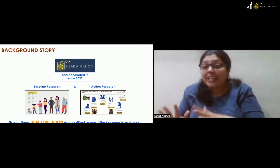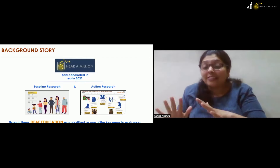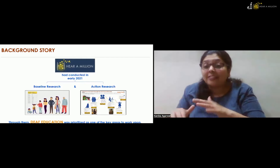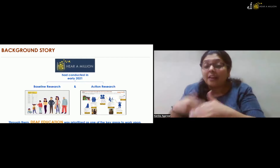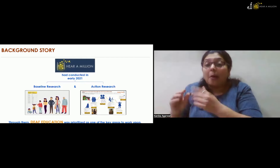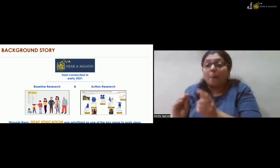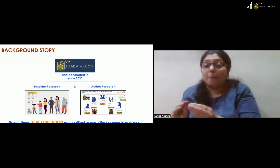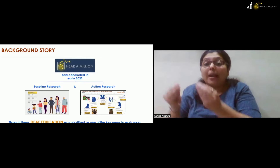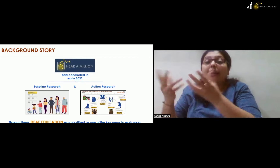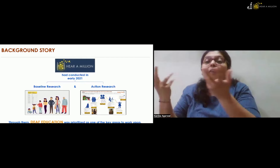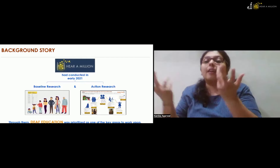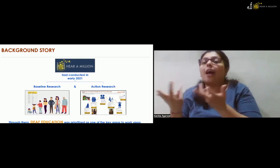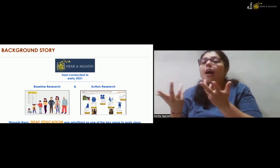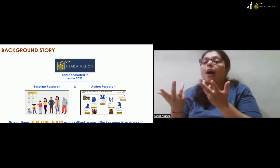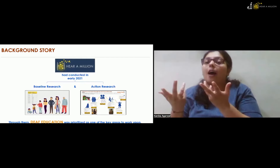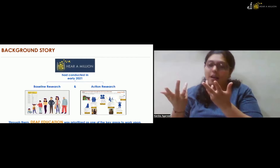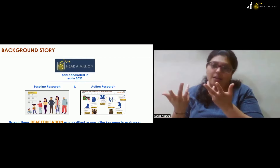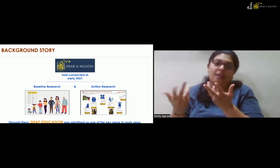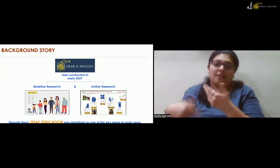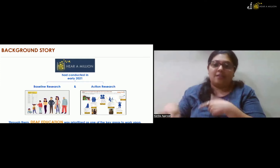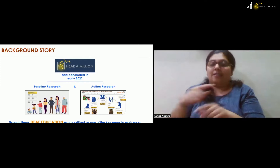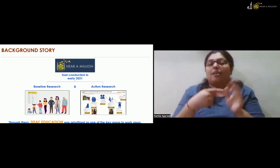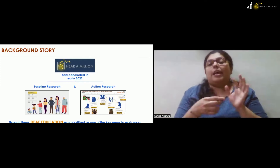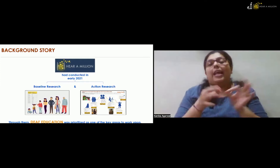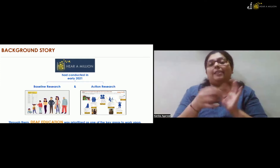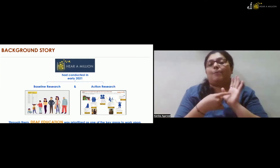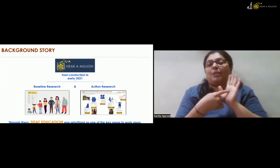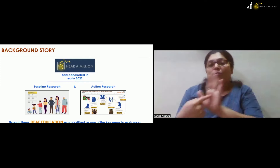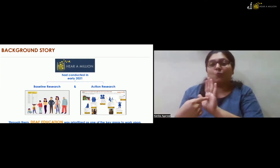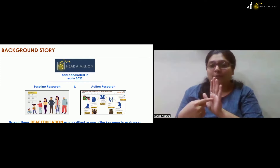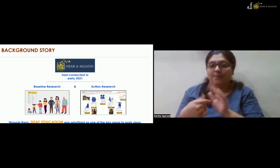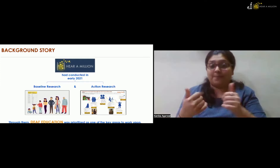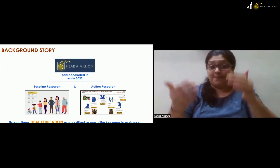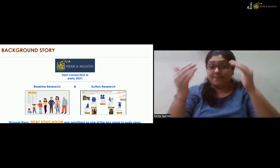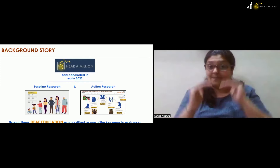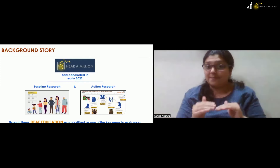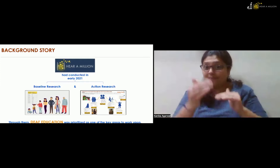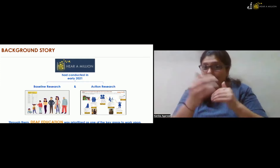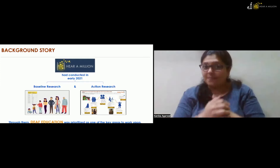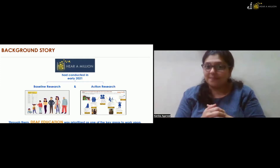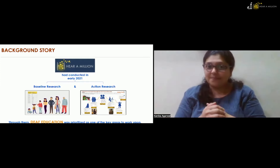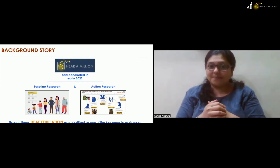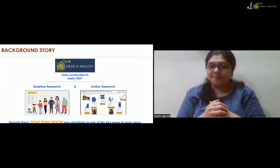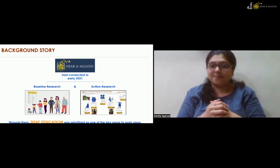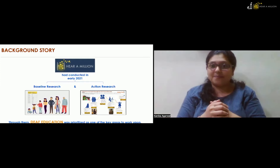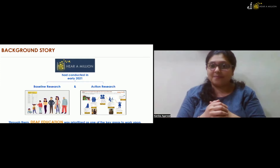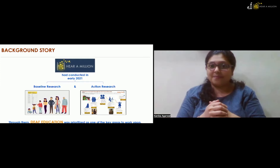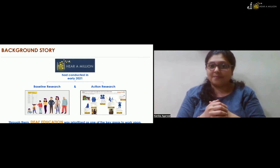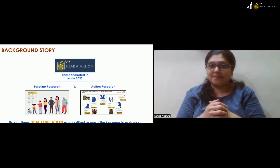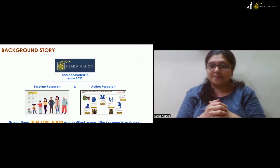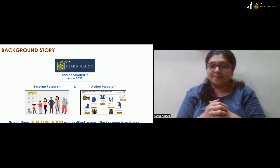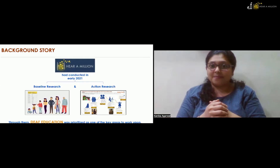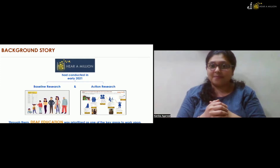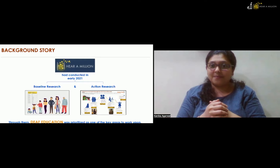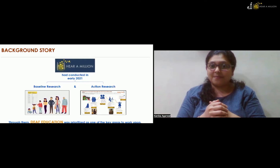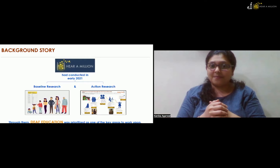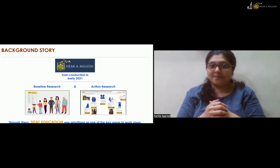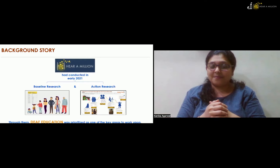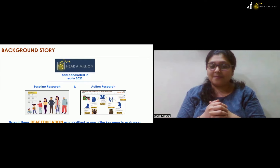be the experiences of our action research and what and how we can